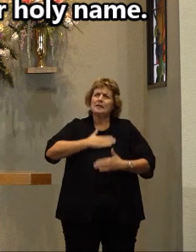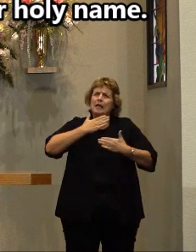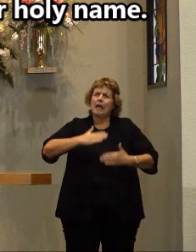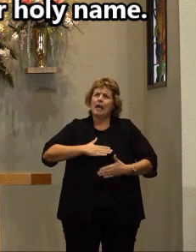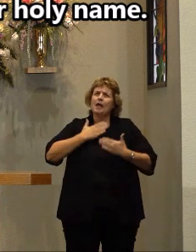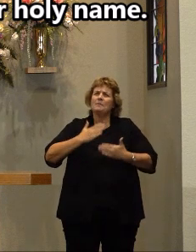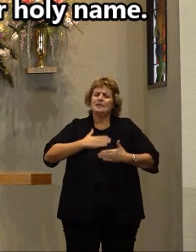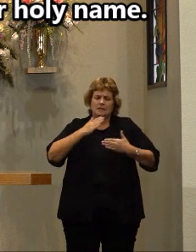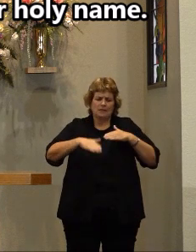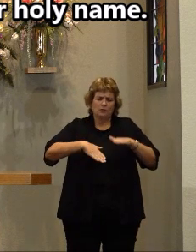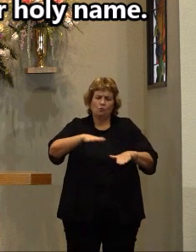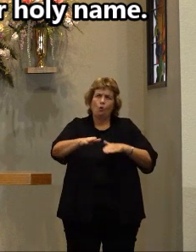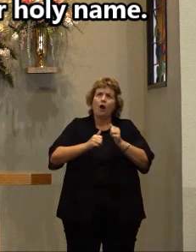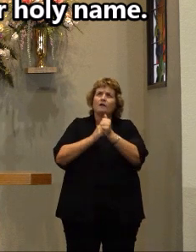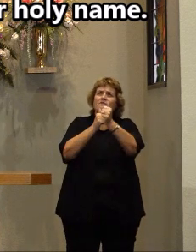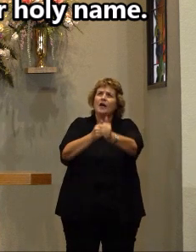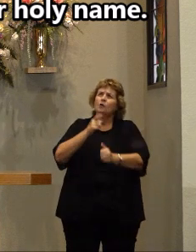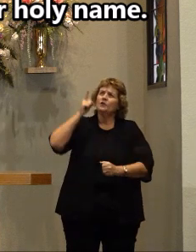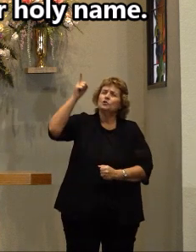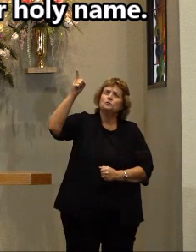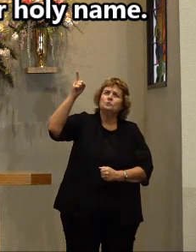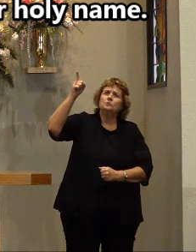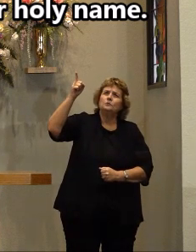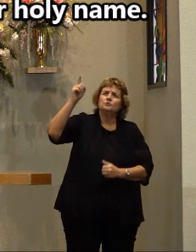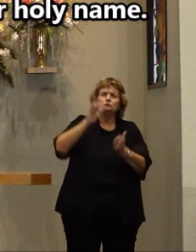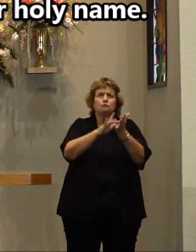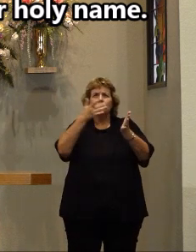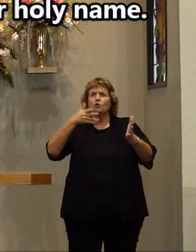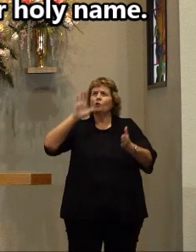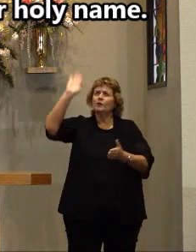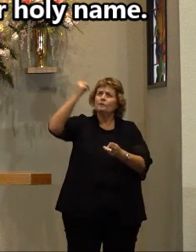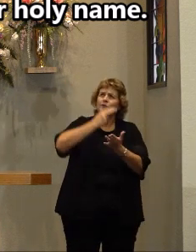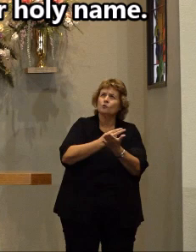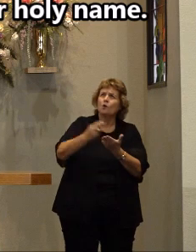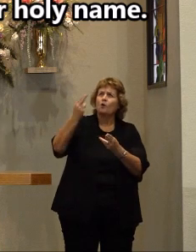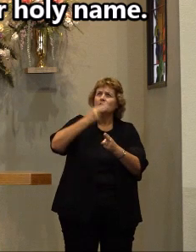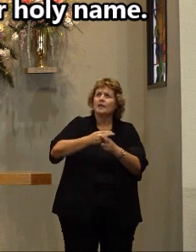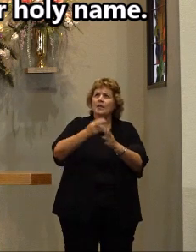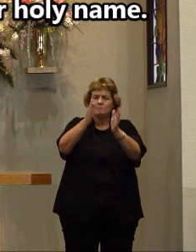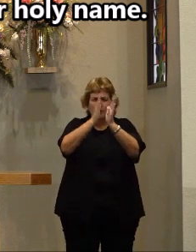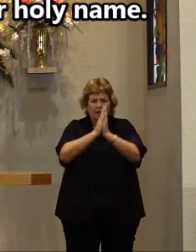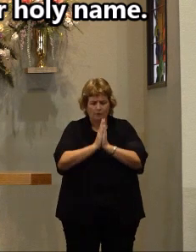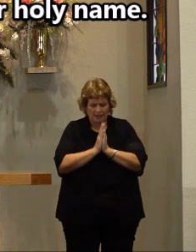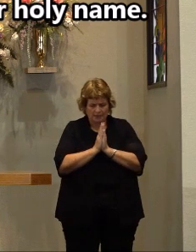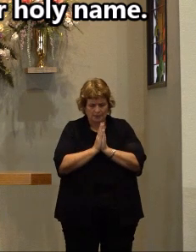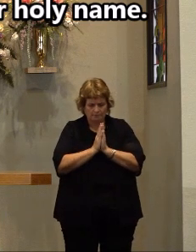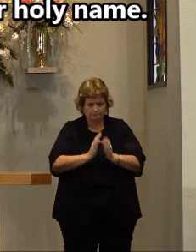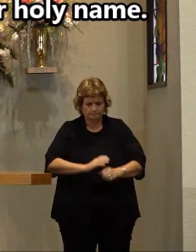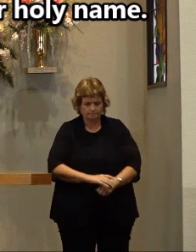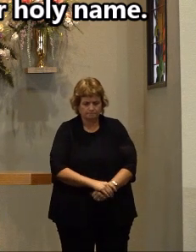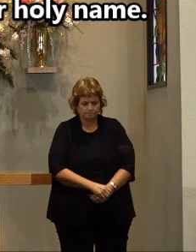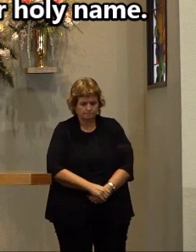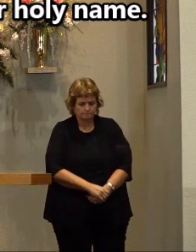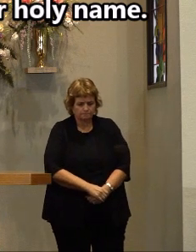walk in your ways to the glory of your holy name. Amen.